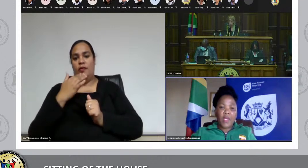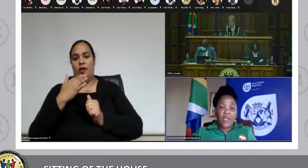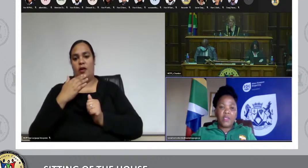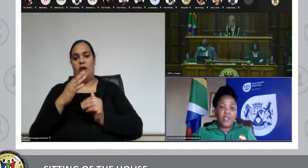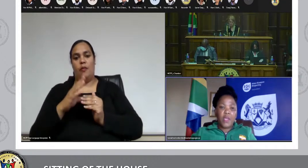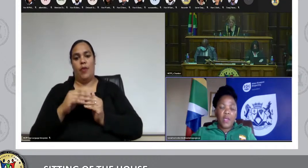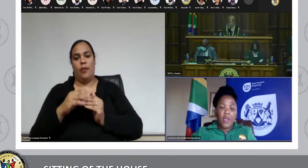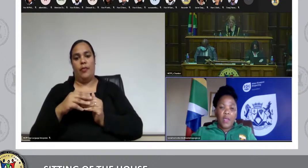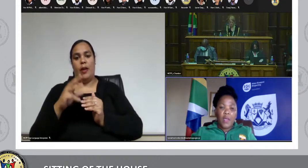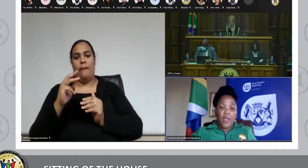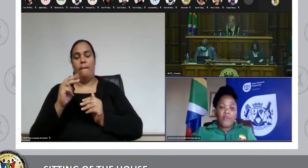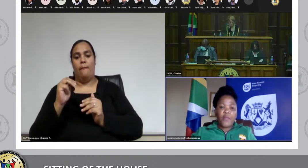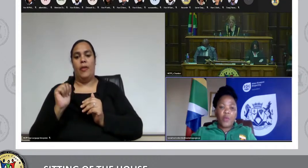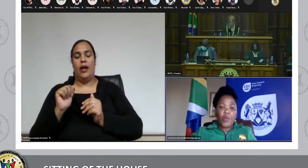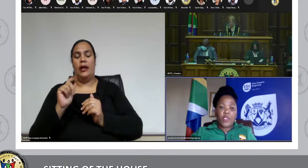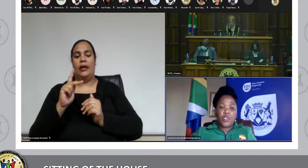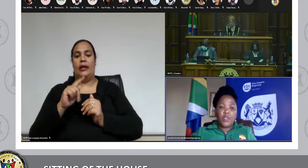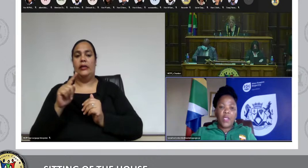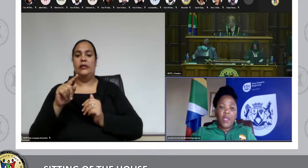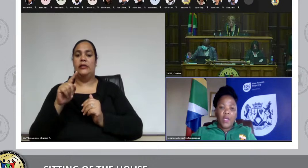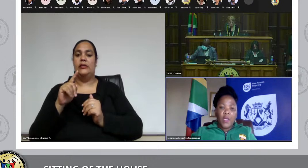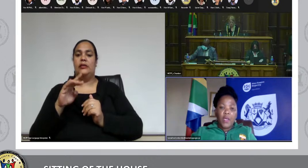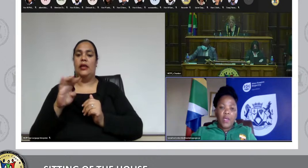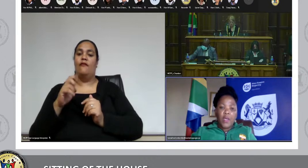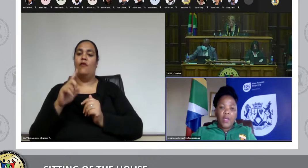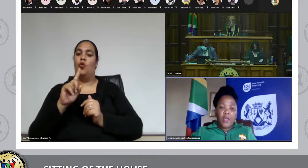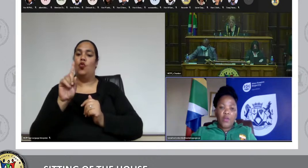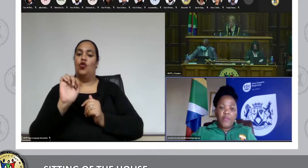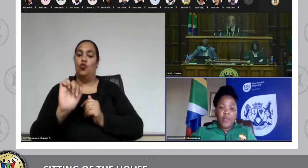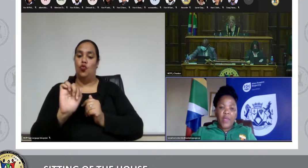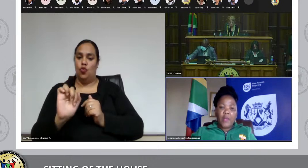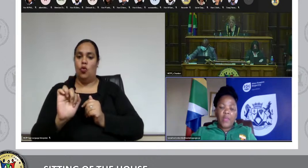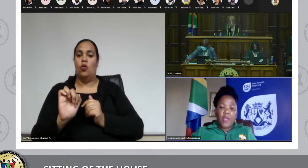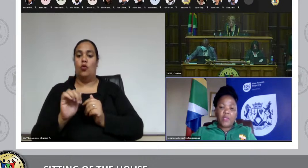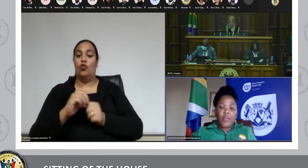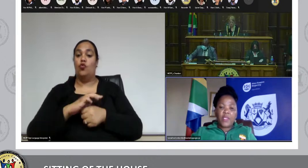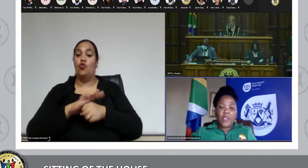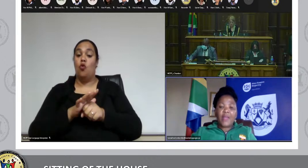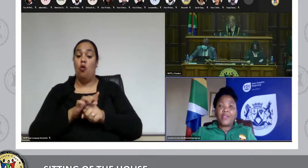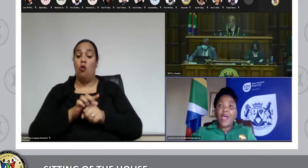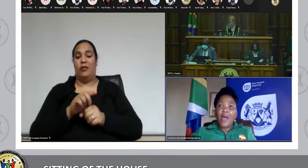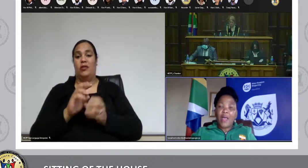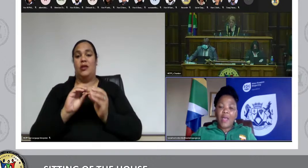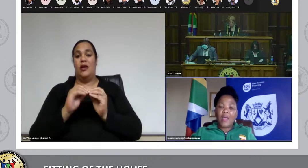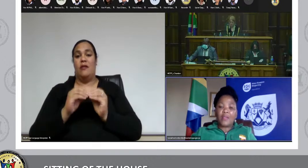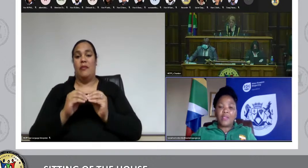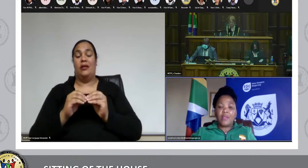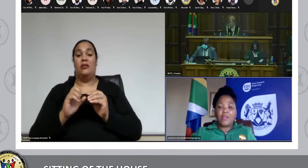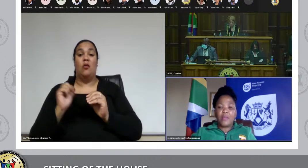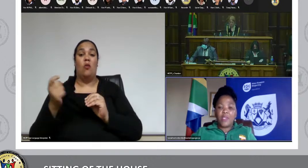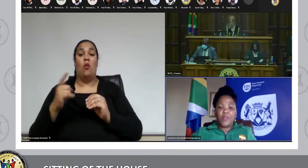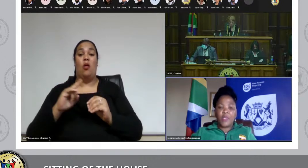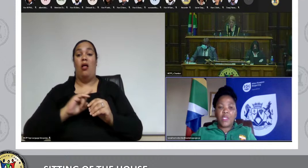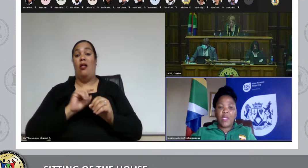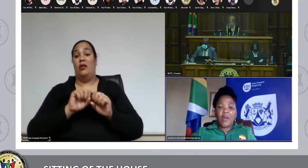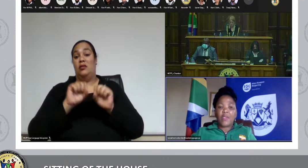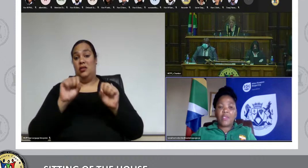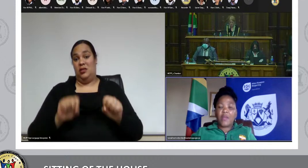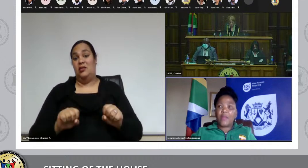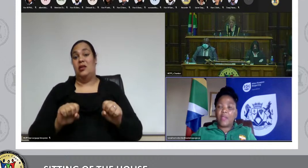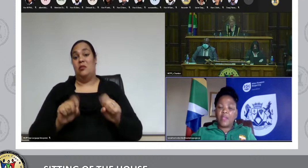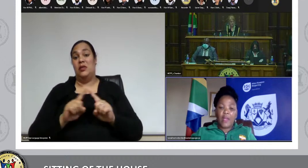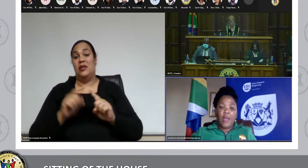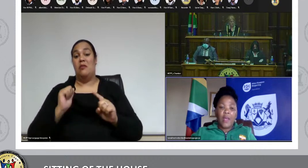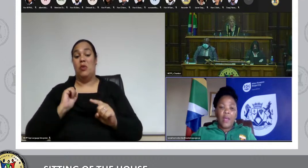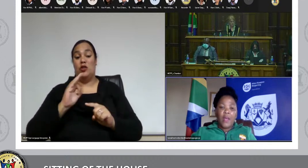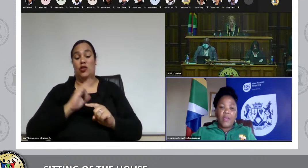Member Mackenzie, for the question. The COVID pandemic has placed the entire health system and especially our